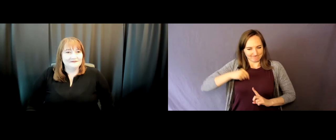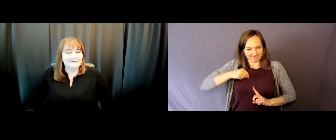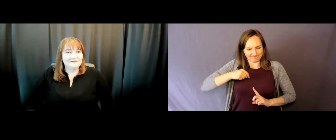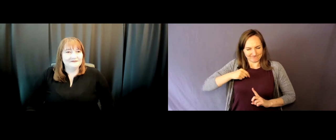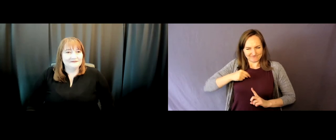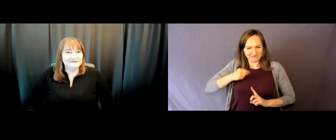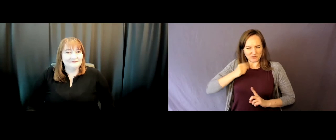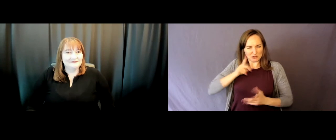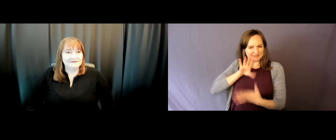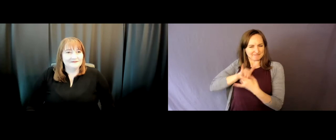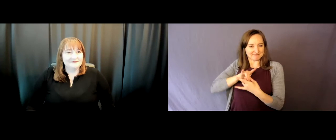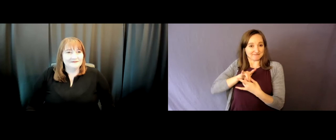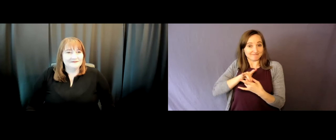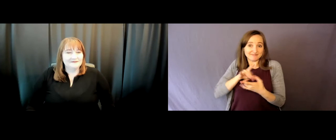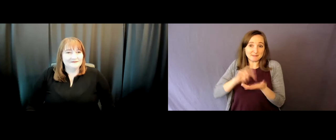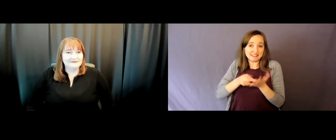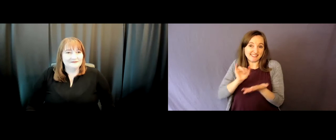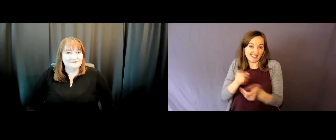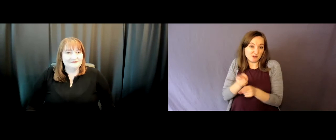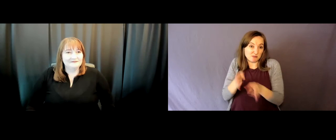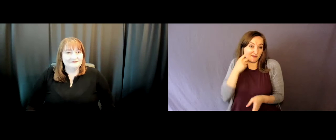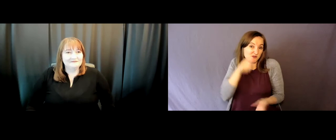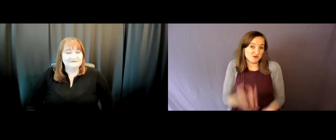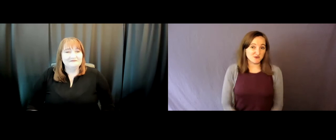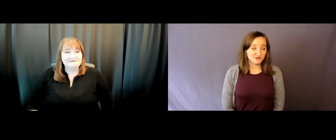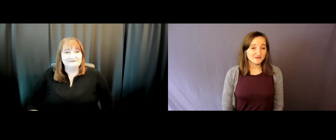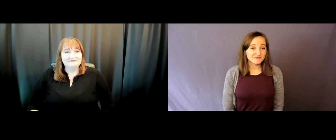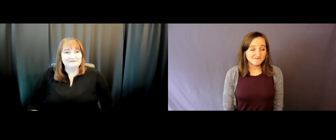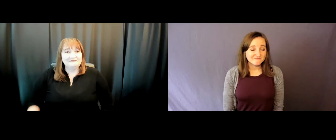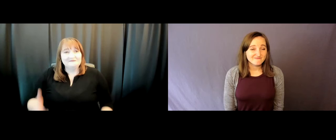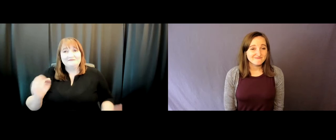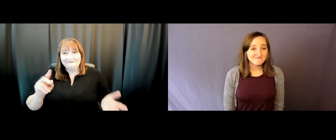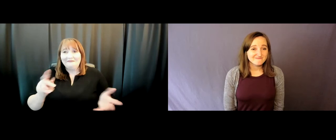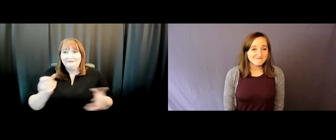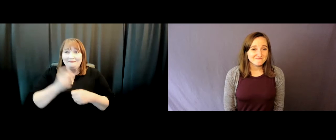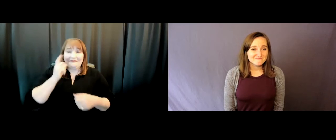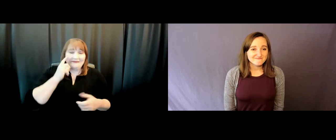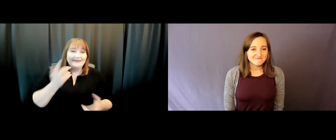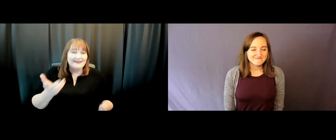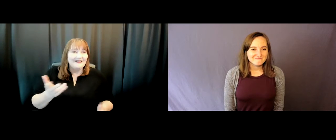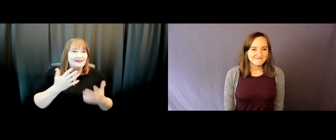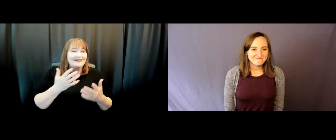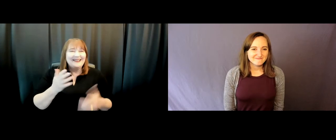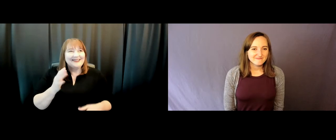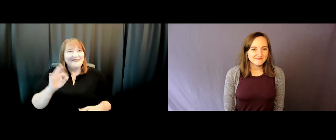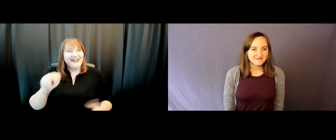me, then that's the right one for you. Okay, interesting. This stuff is so much fun.